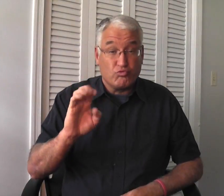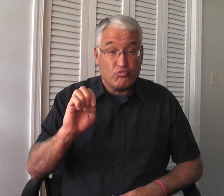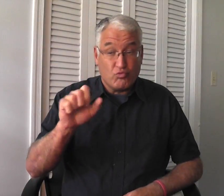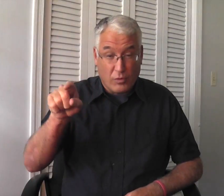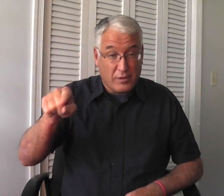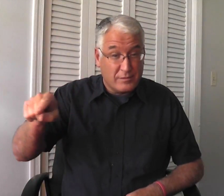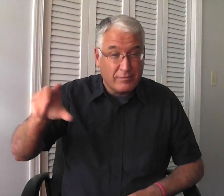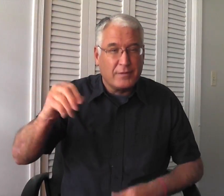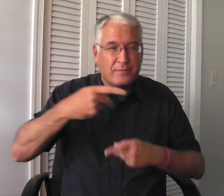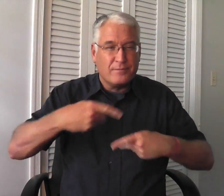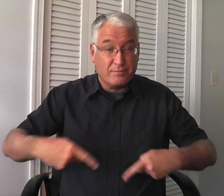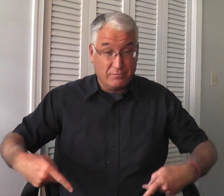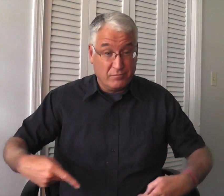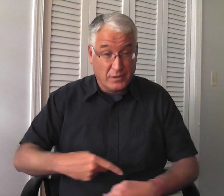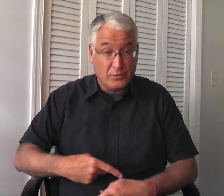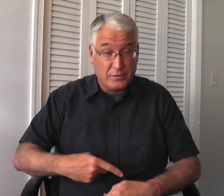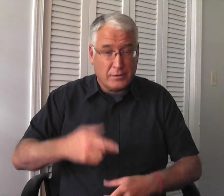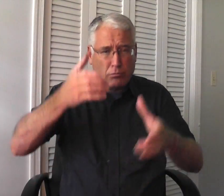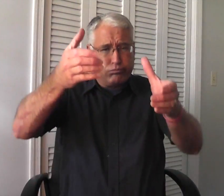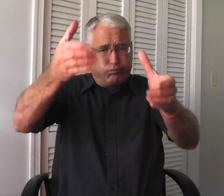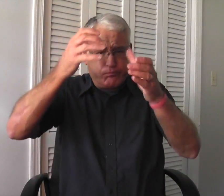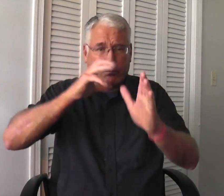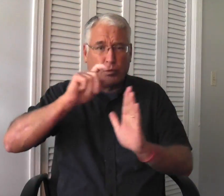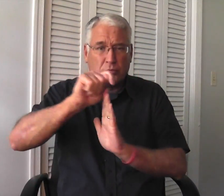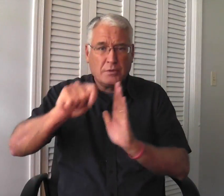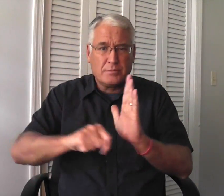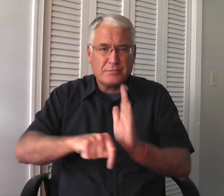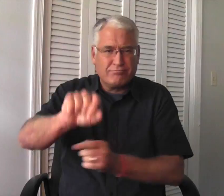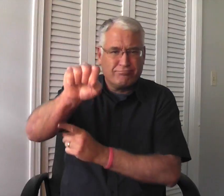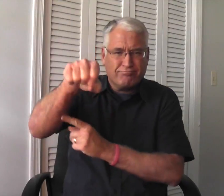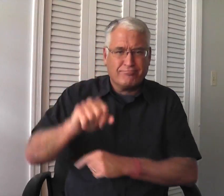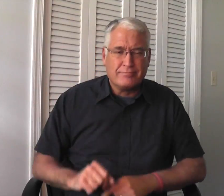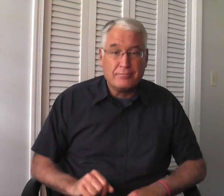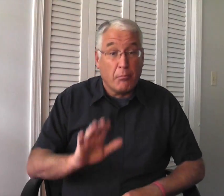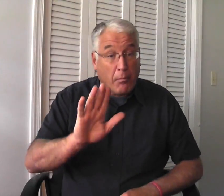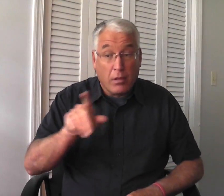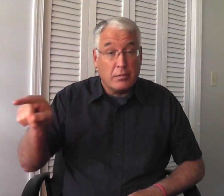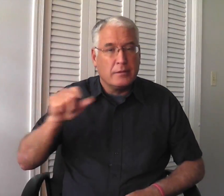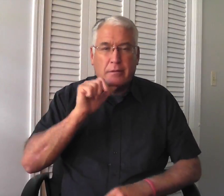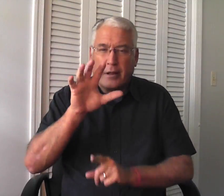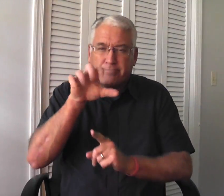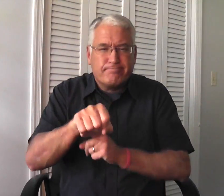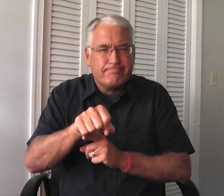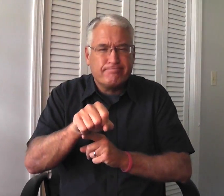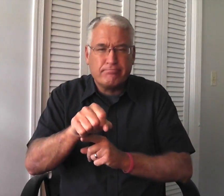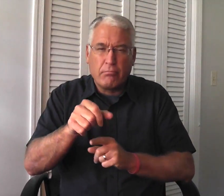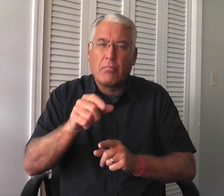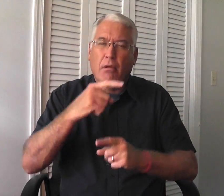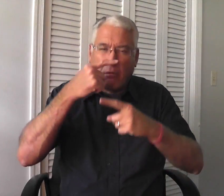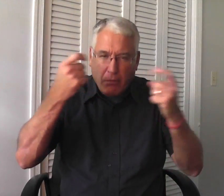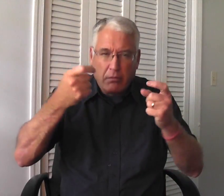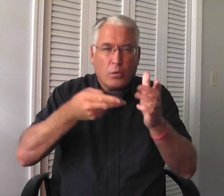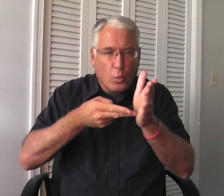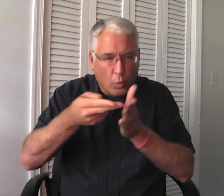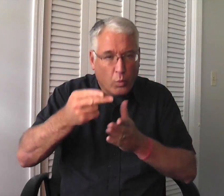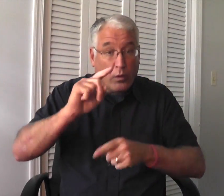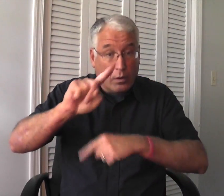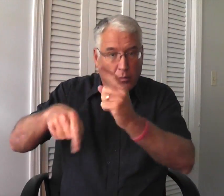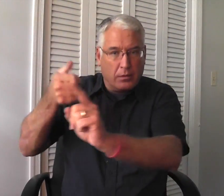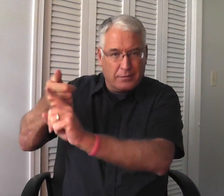The scribes, the Pharisees, they had lots of biblical knowledge of the Old Testament, but they did not grasp